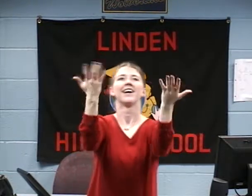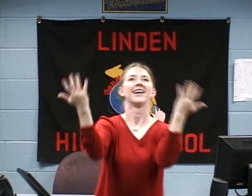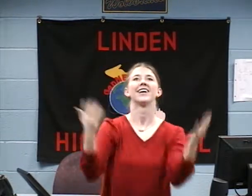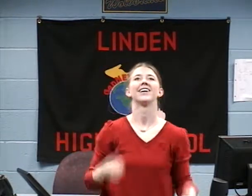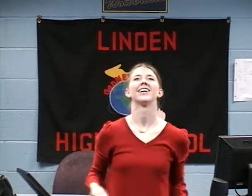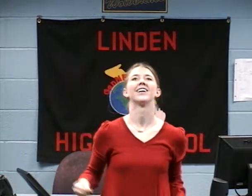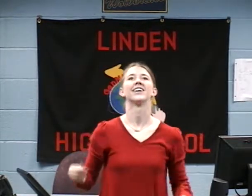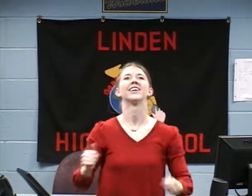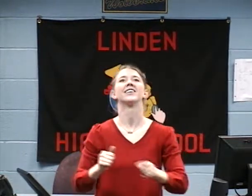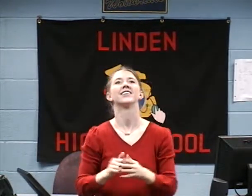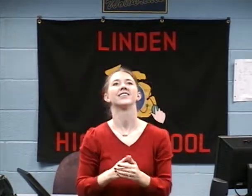Those killing balls.